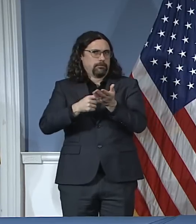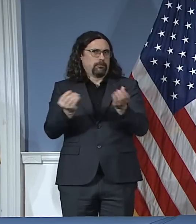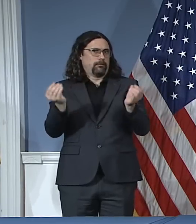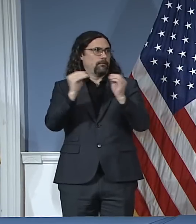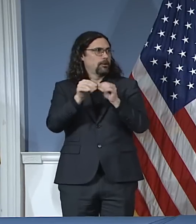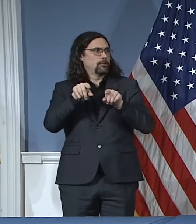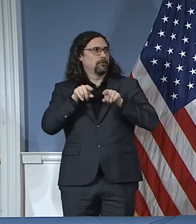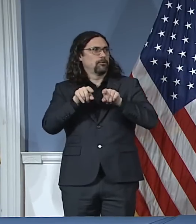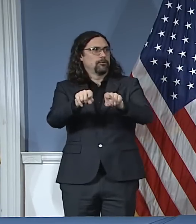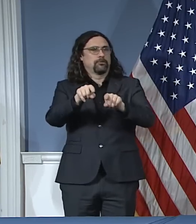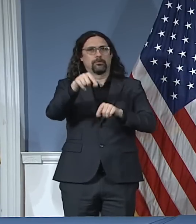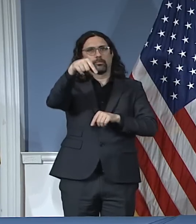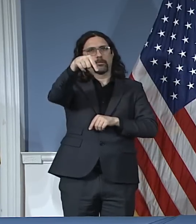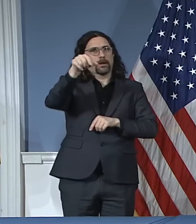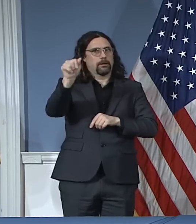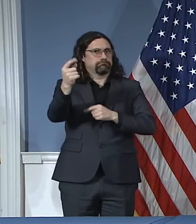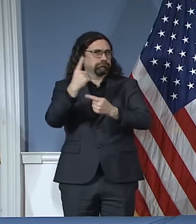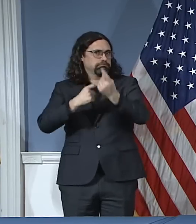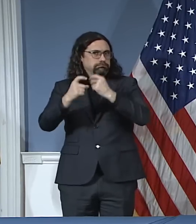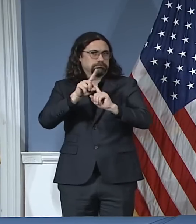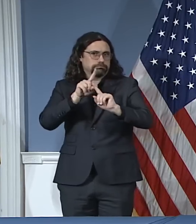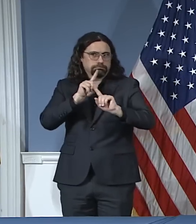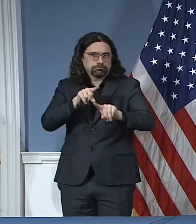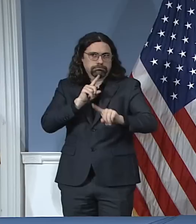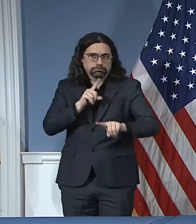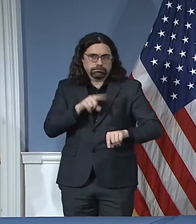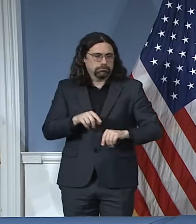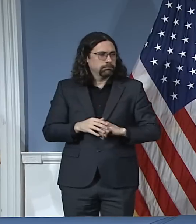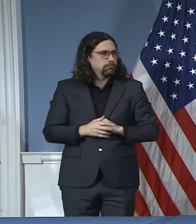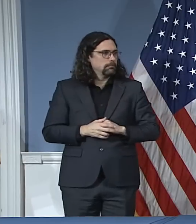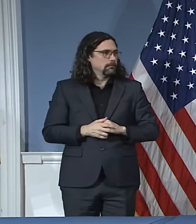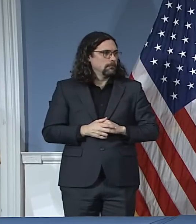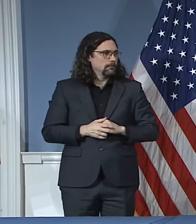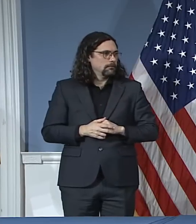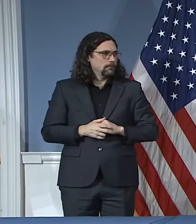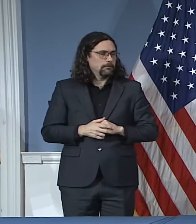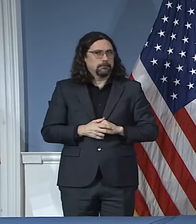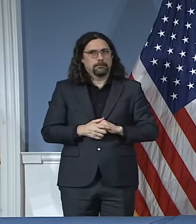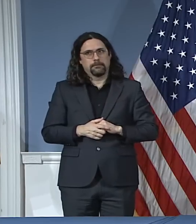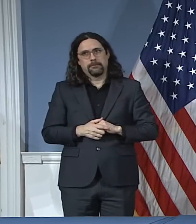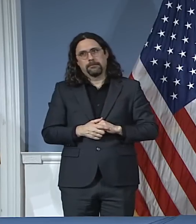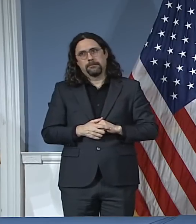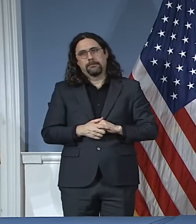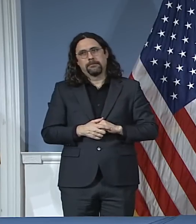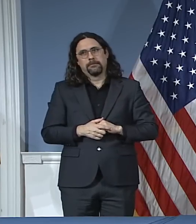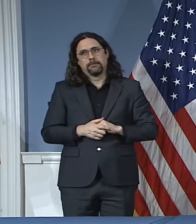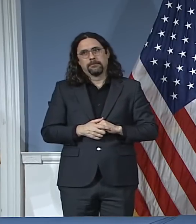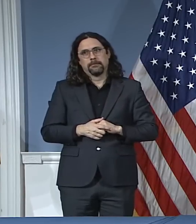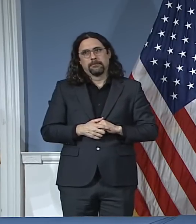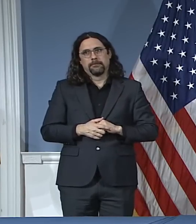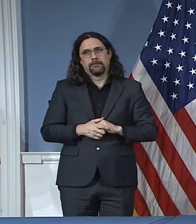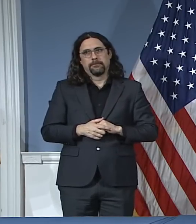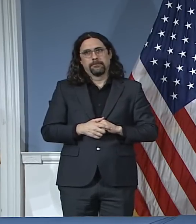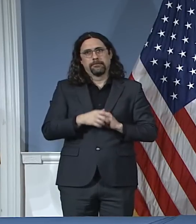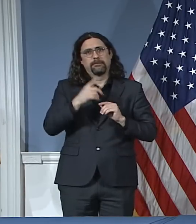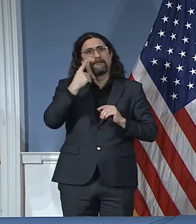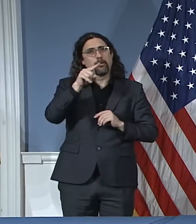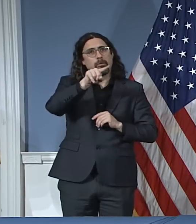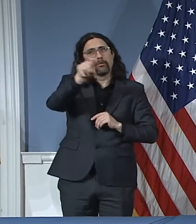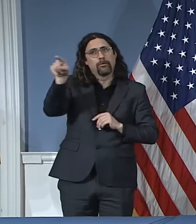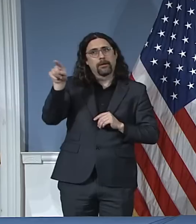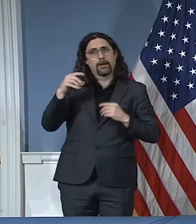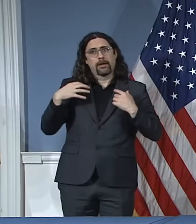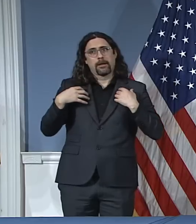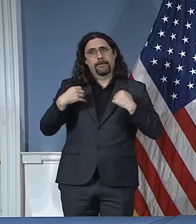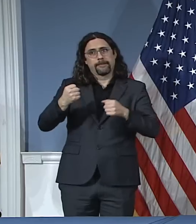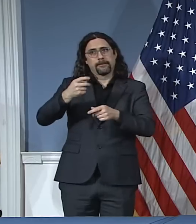For our healthcare workers, these are the people, there's so many heroes in this city, and there's so many people we're depending on. I think we can all agree there is no group of New